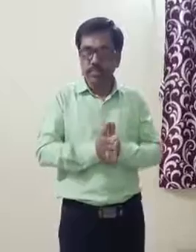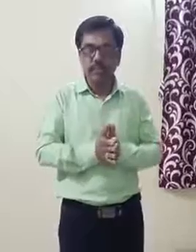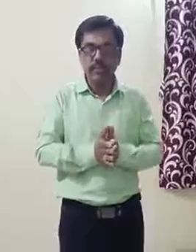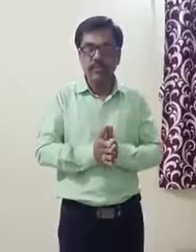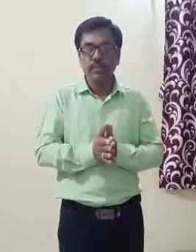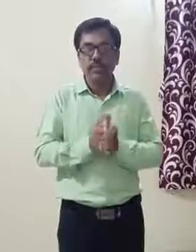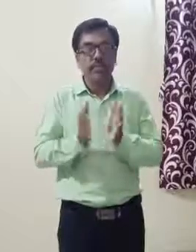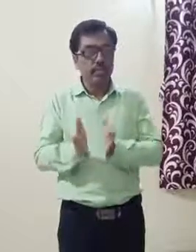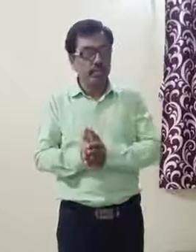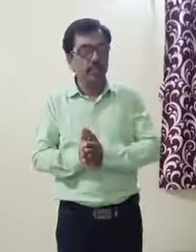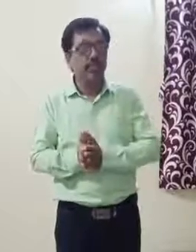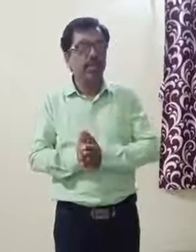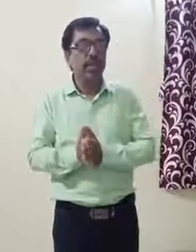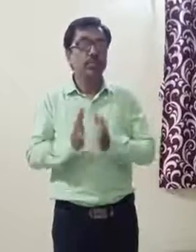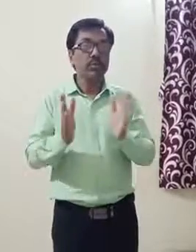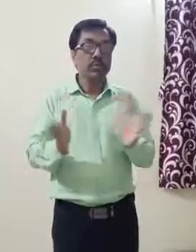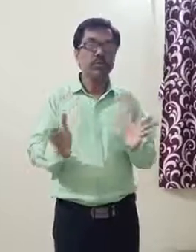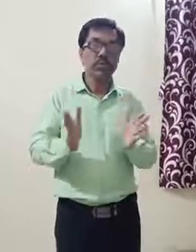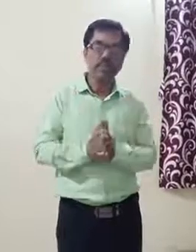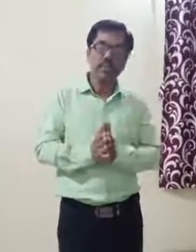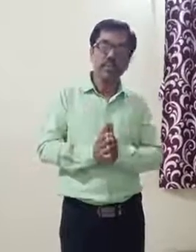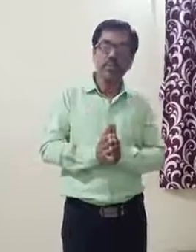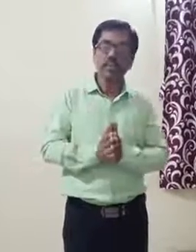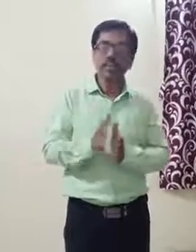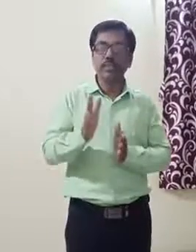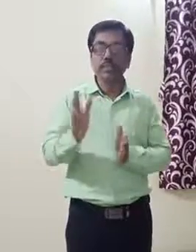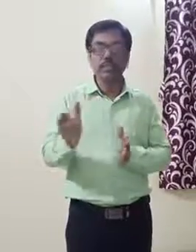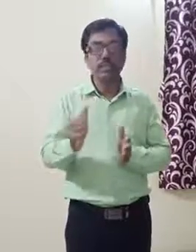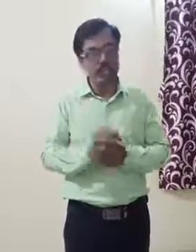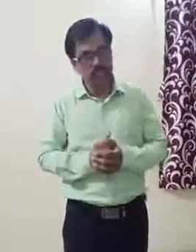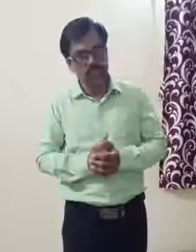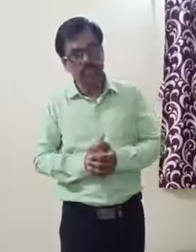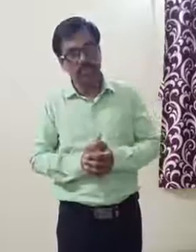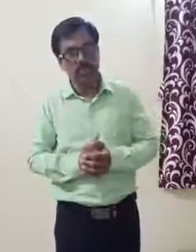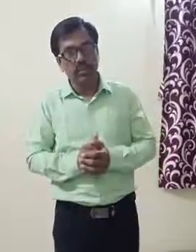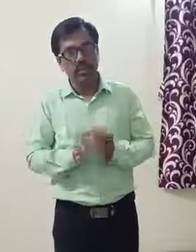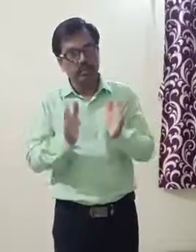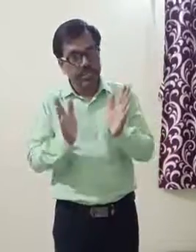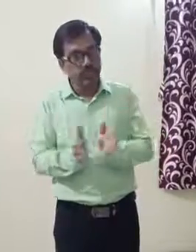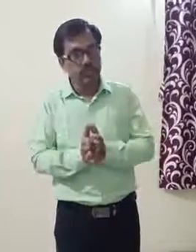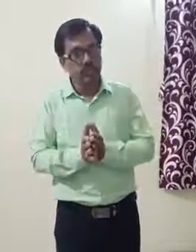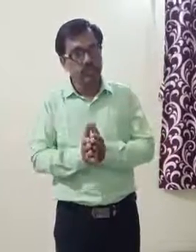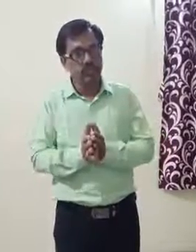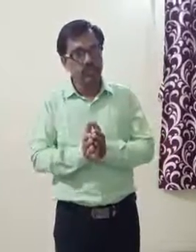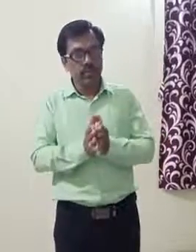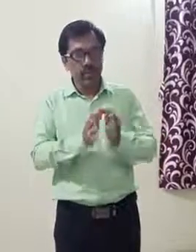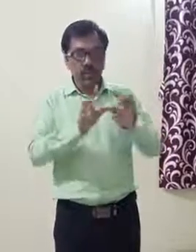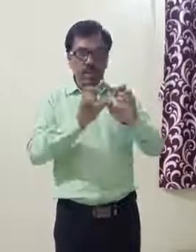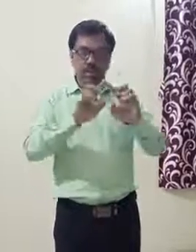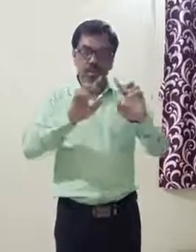Switzerland, Germany and most of the Italy during the 1790s. It means